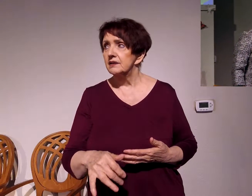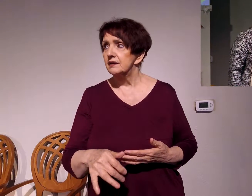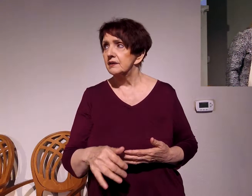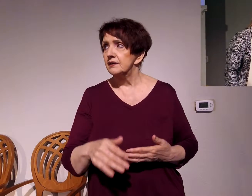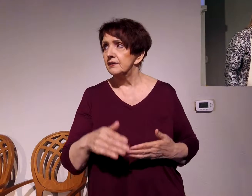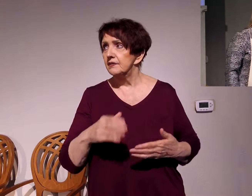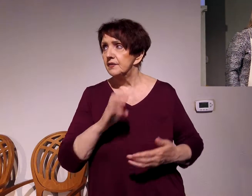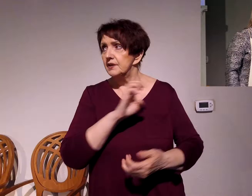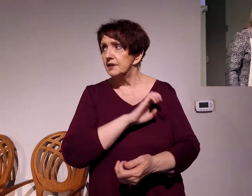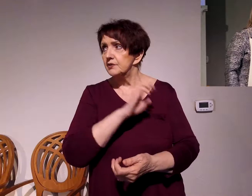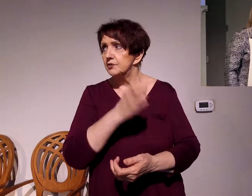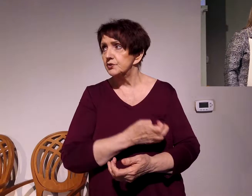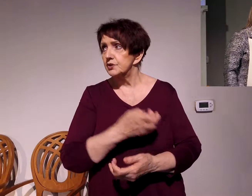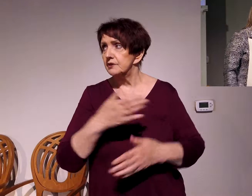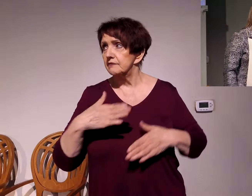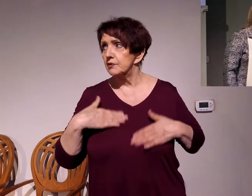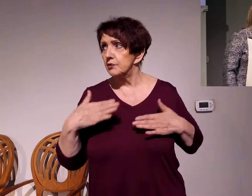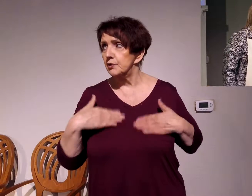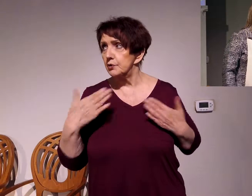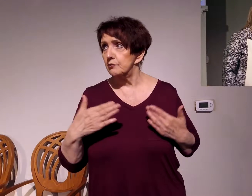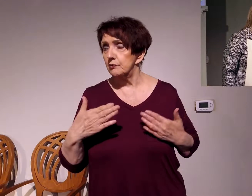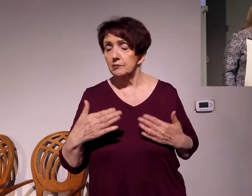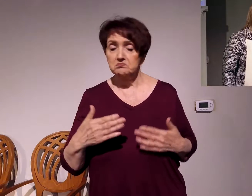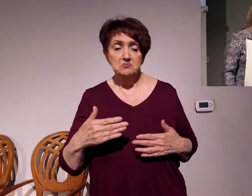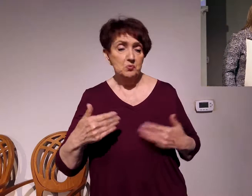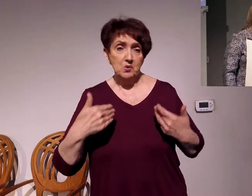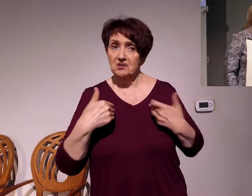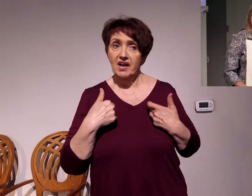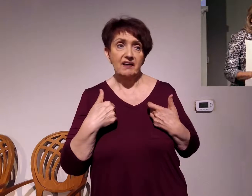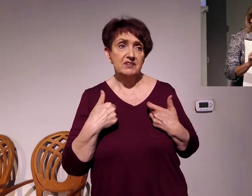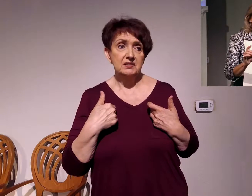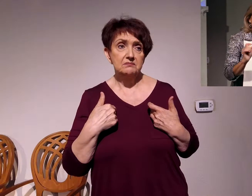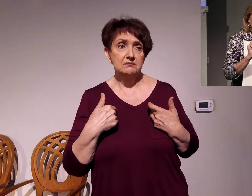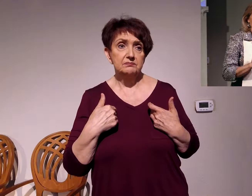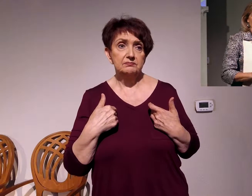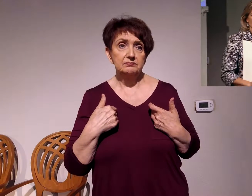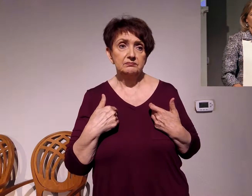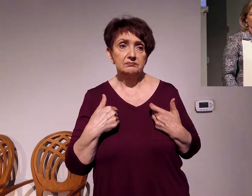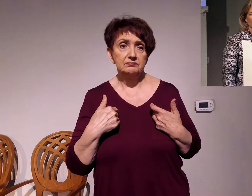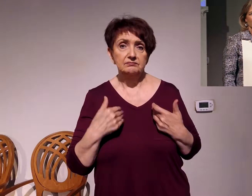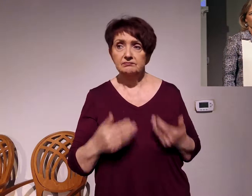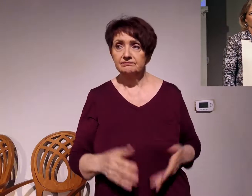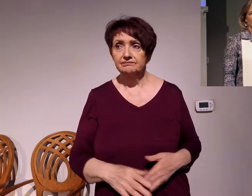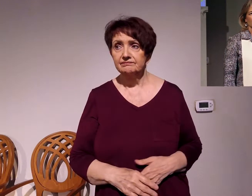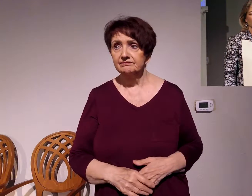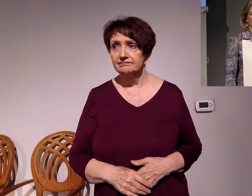the vitality of our youth is no longer as us.